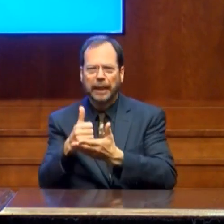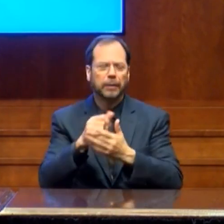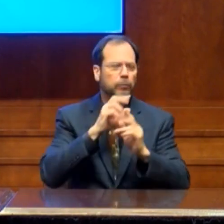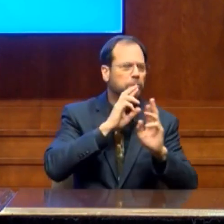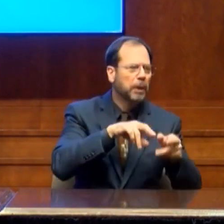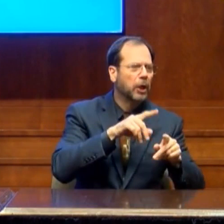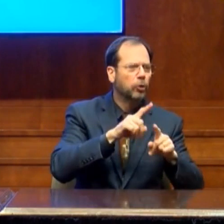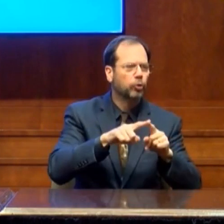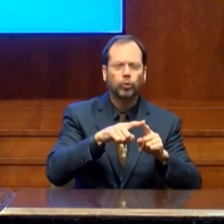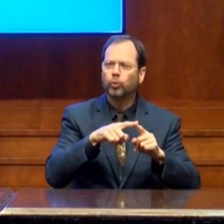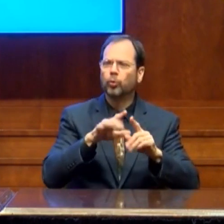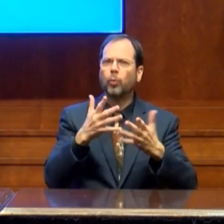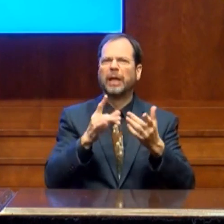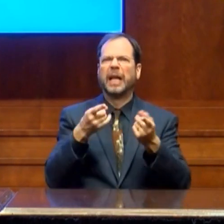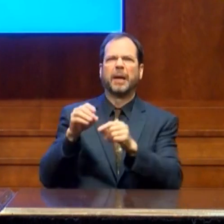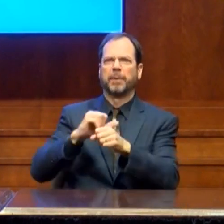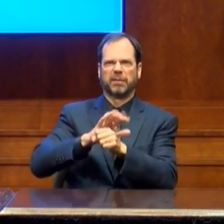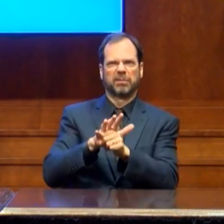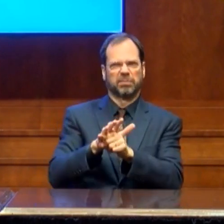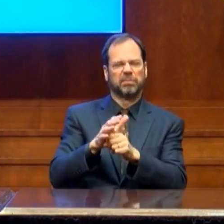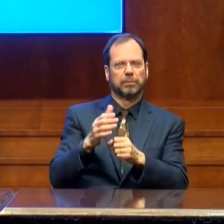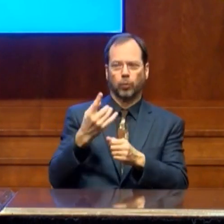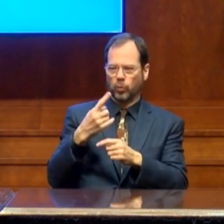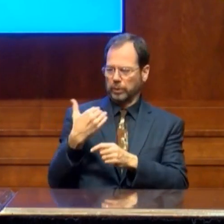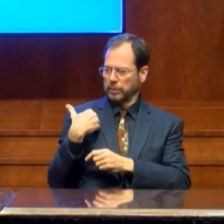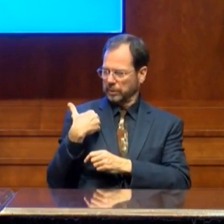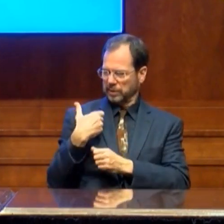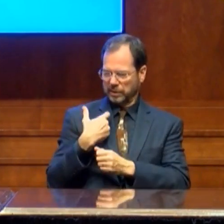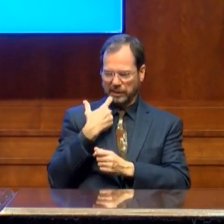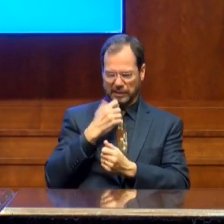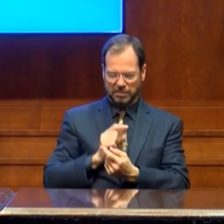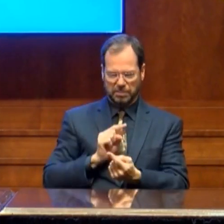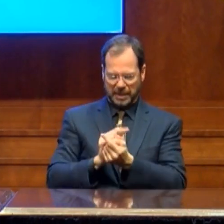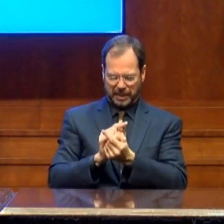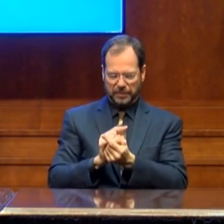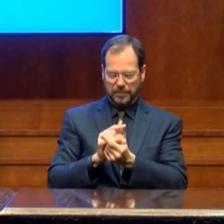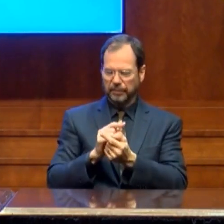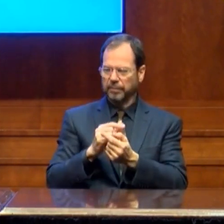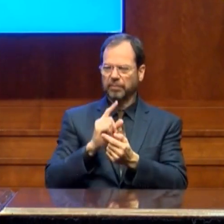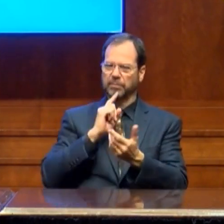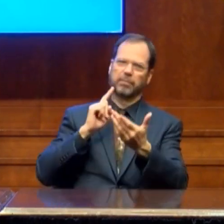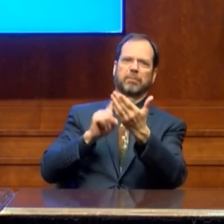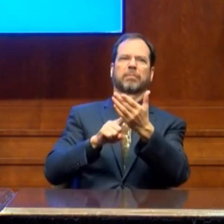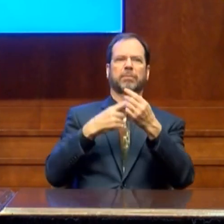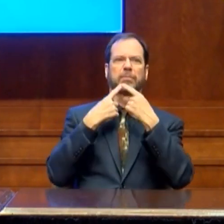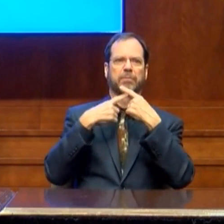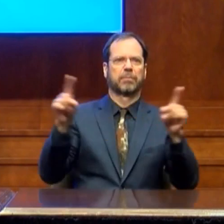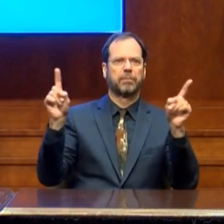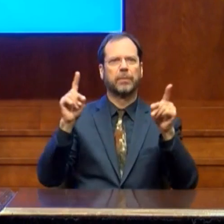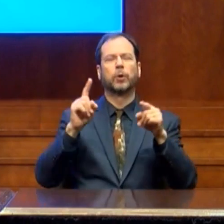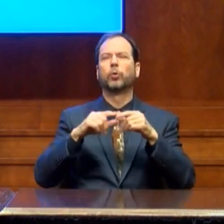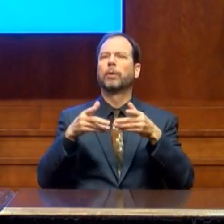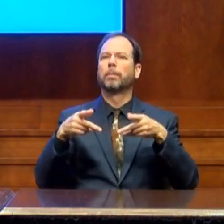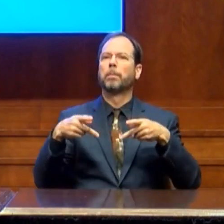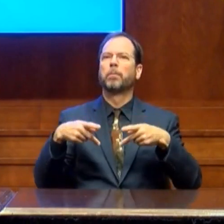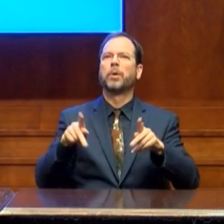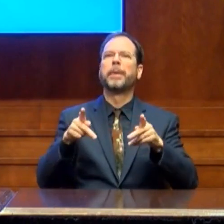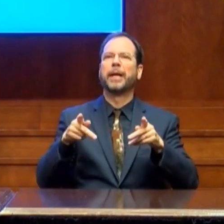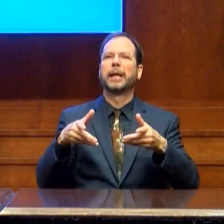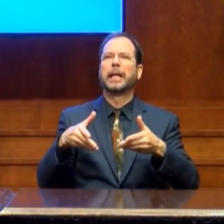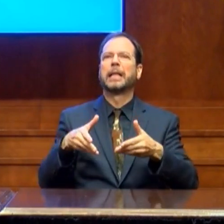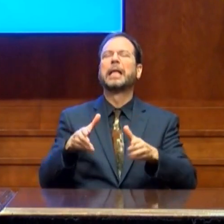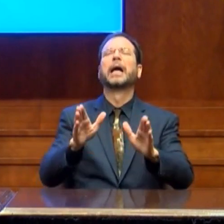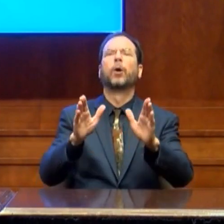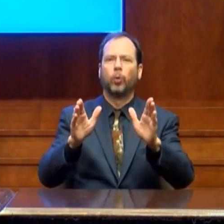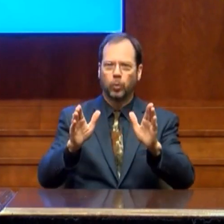with the challenges of the coronavirus. One that I did since we last met was an executive order to allow for